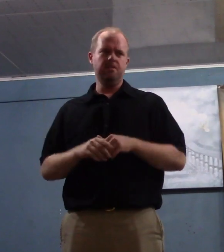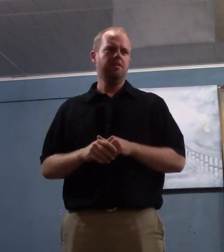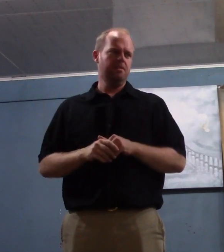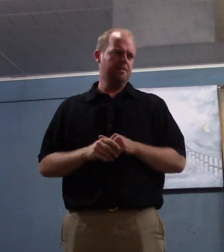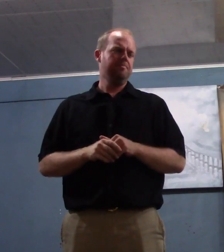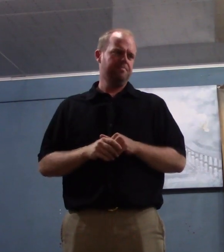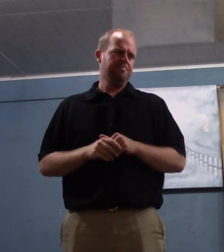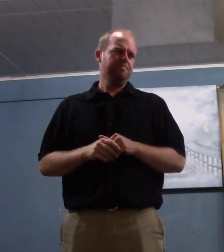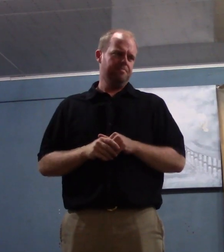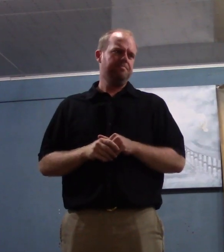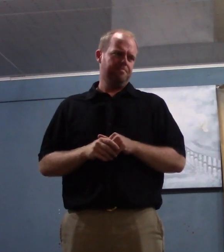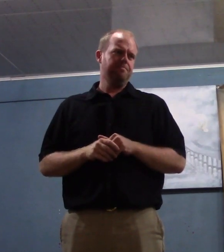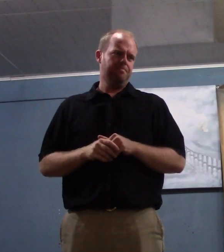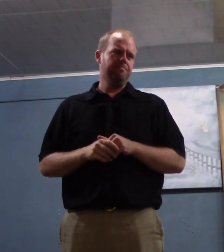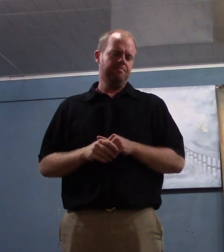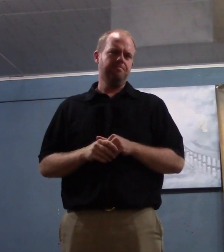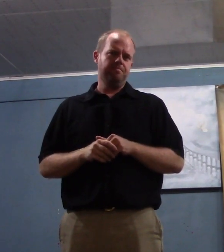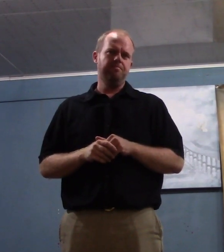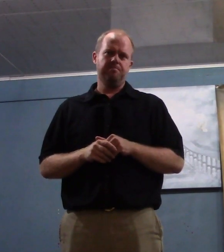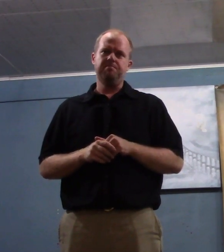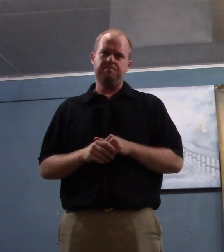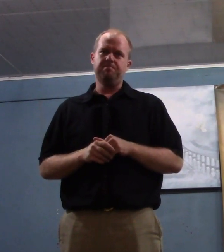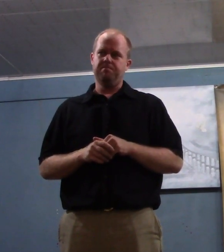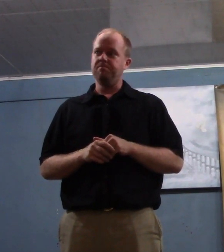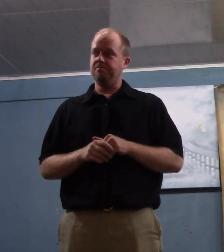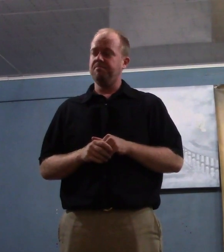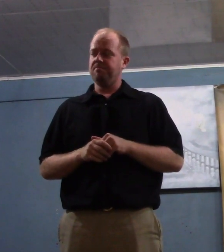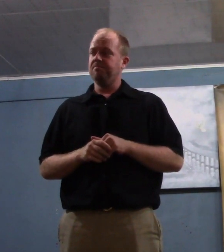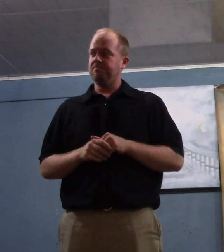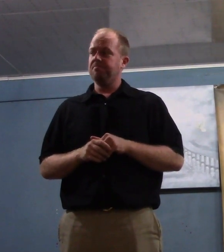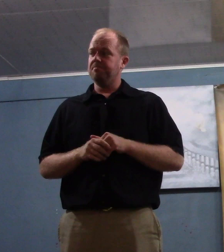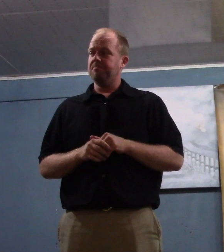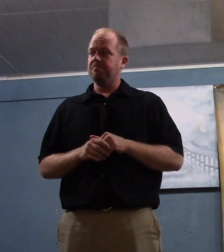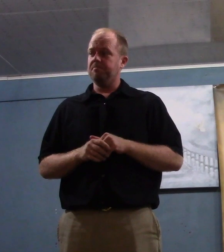that people, I love you, all of you.